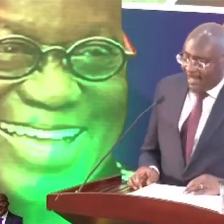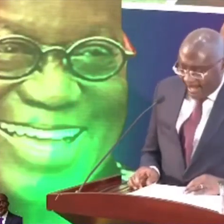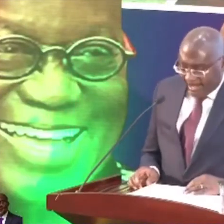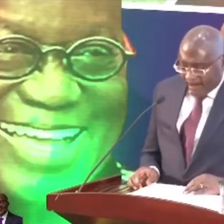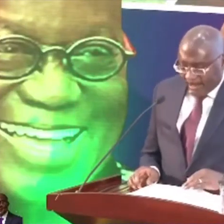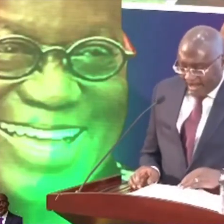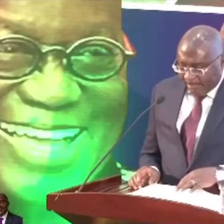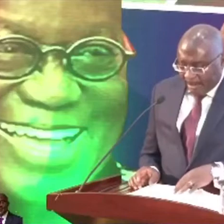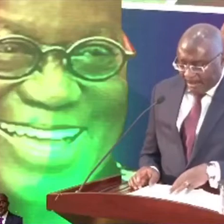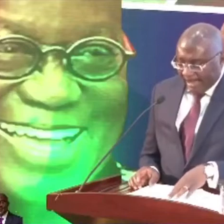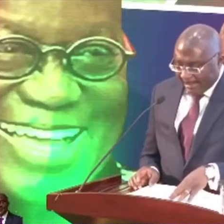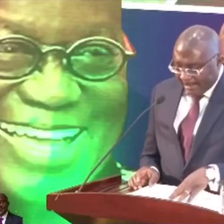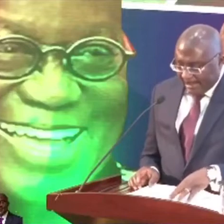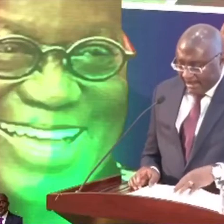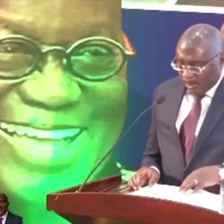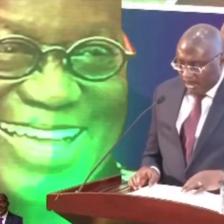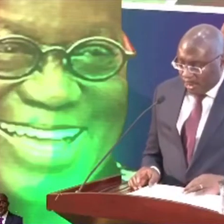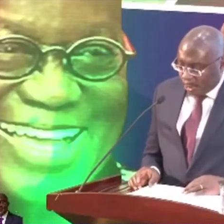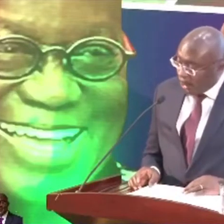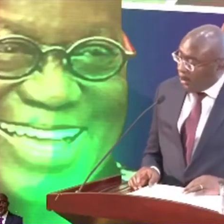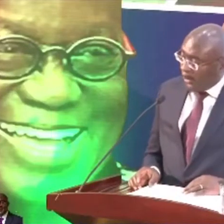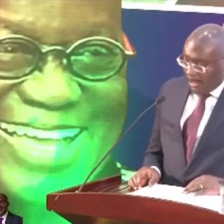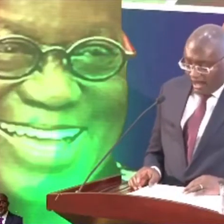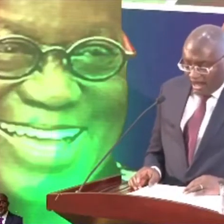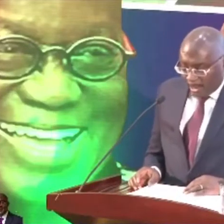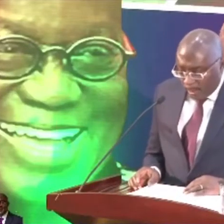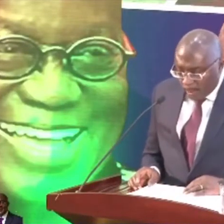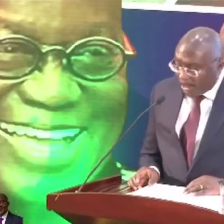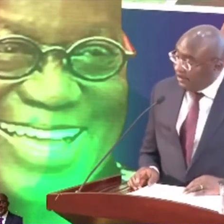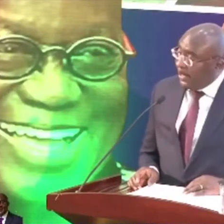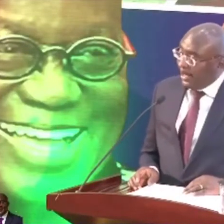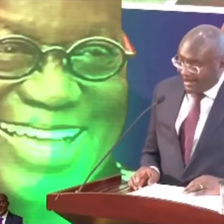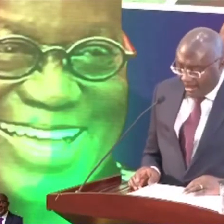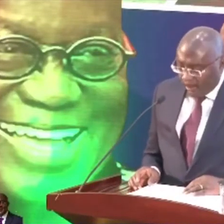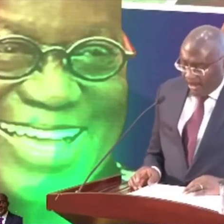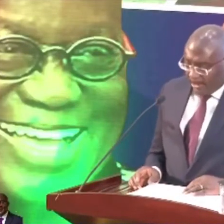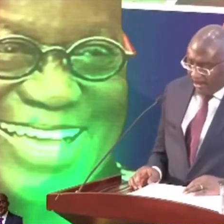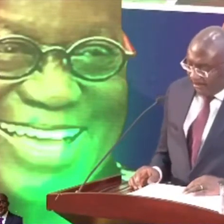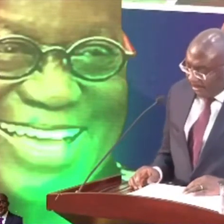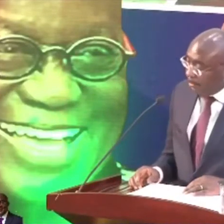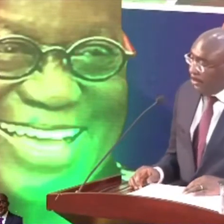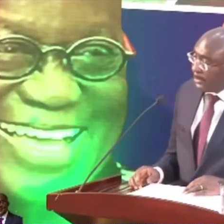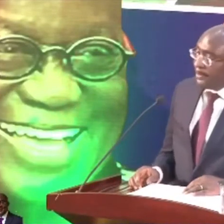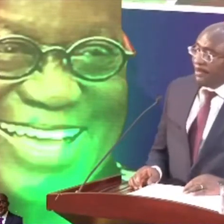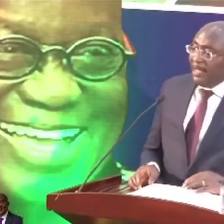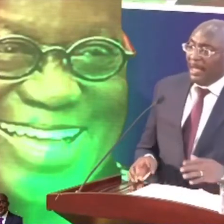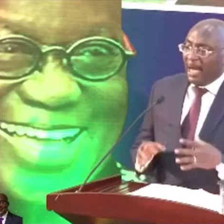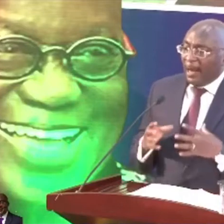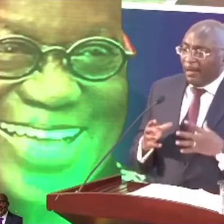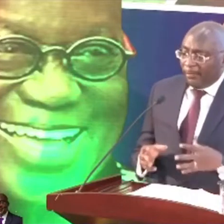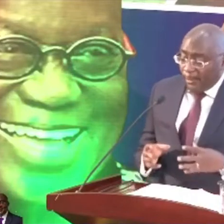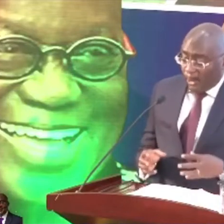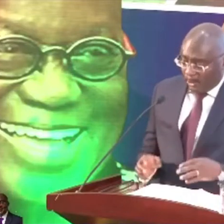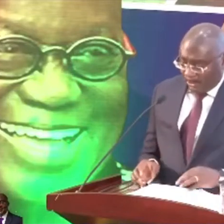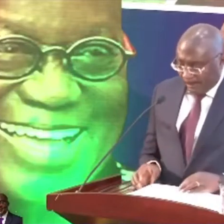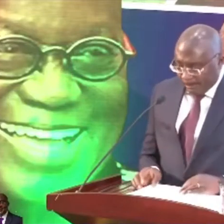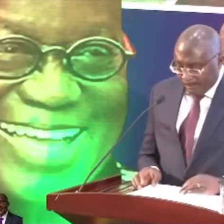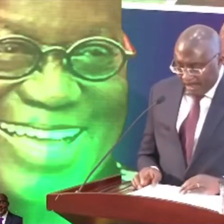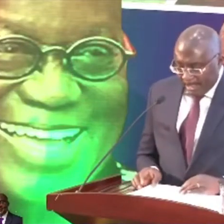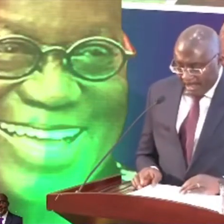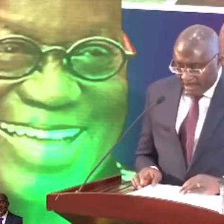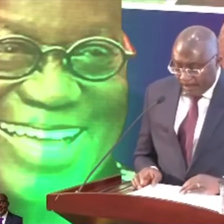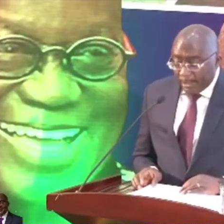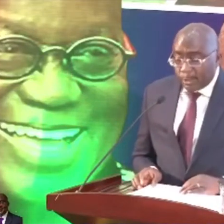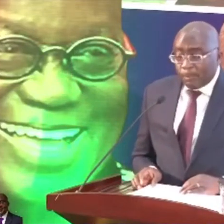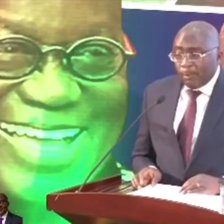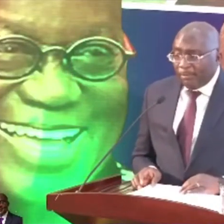In line with the government's agenda to ensure inclusive and accelerated development, our focus